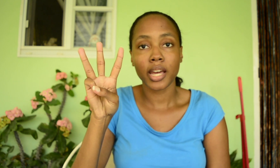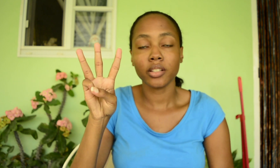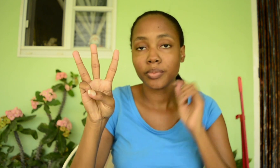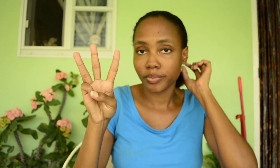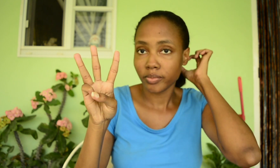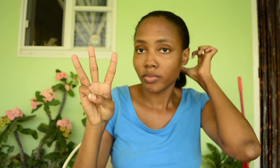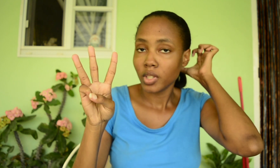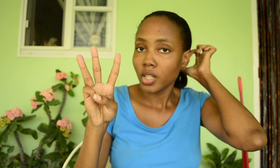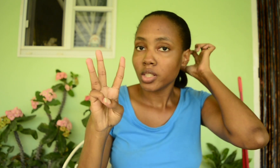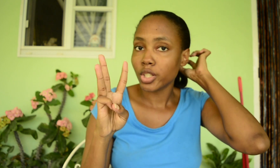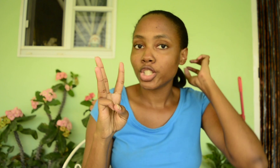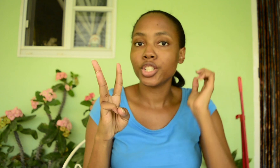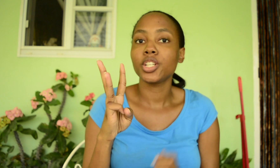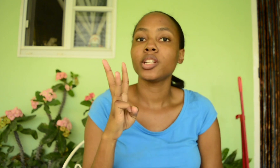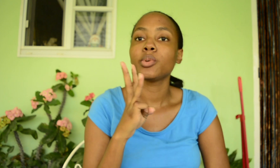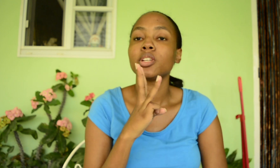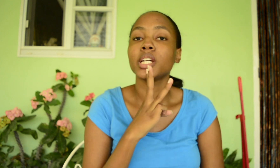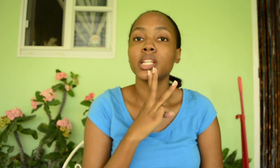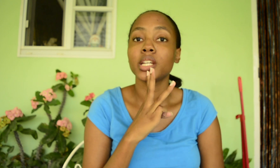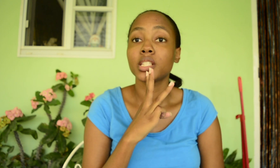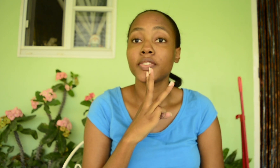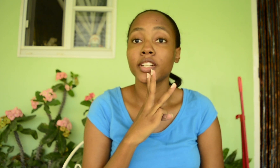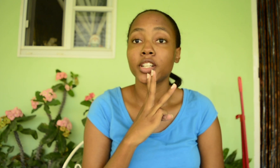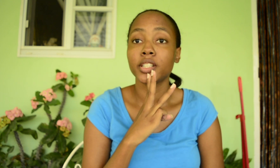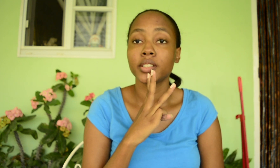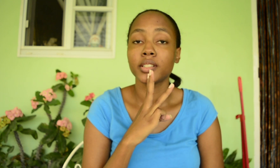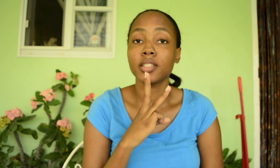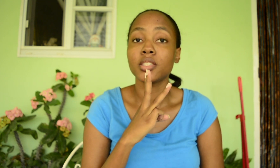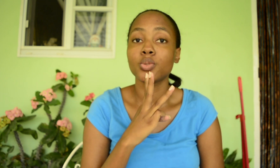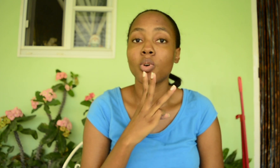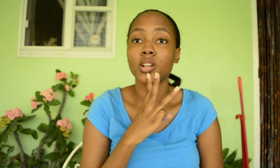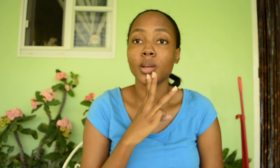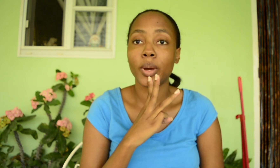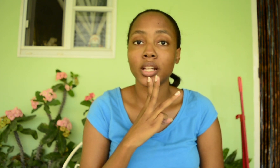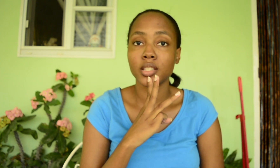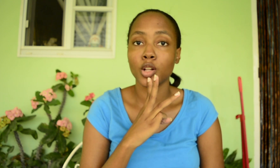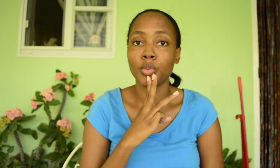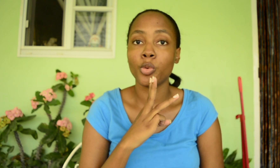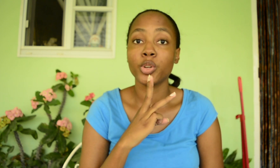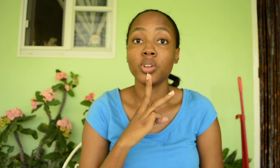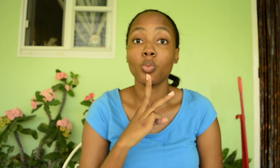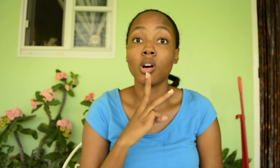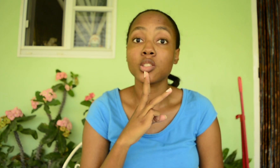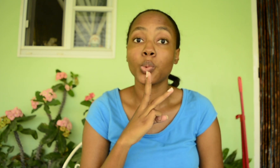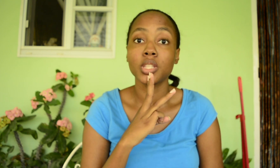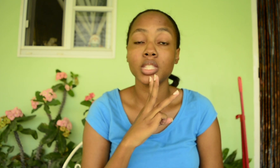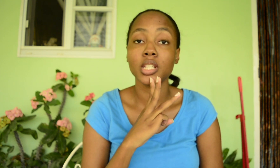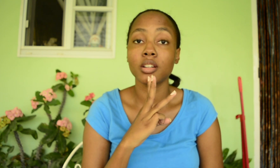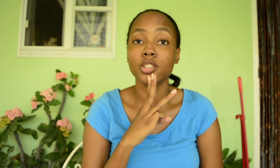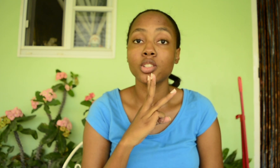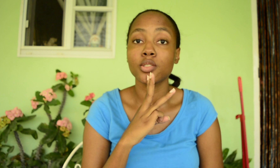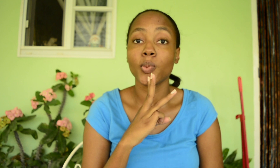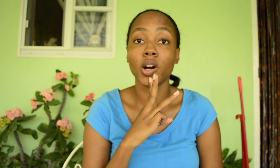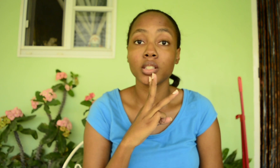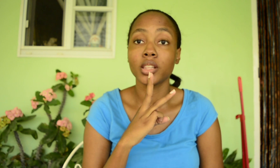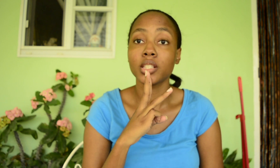hand. Touch your chin with your index finger. This is water by itself, but we're doing water with C because Jesus walked on the